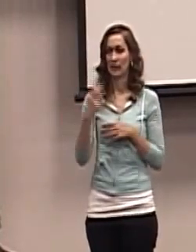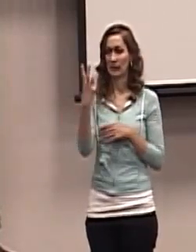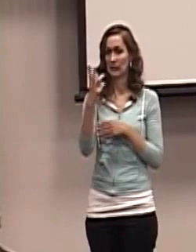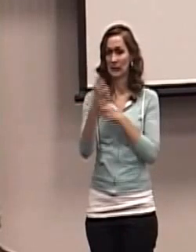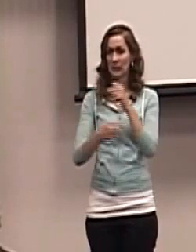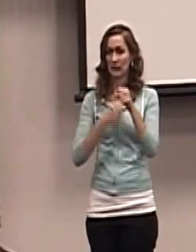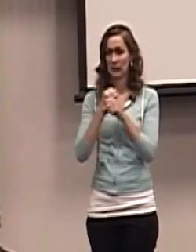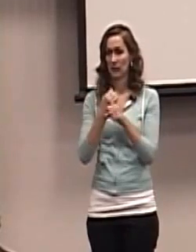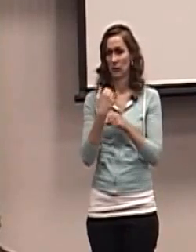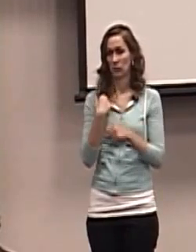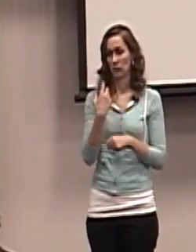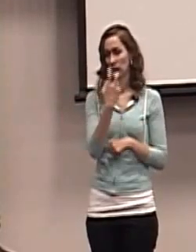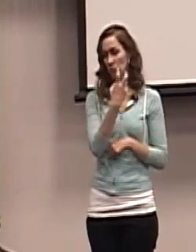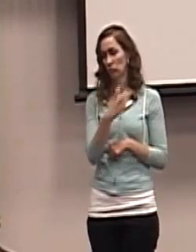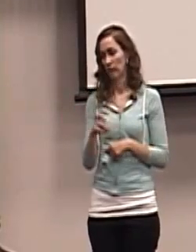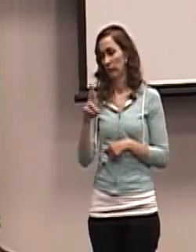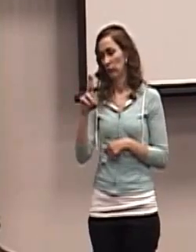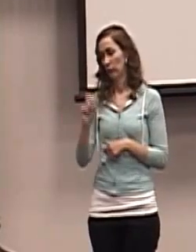had 4 trips.